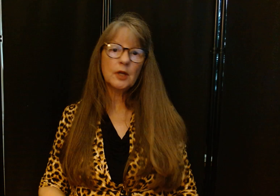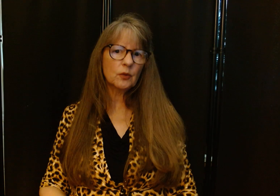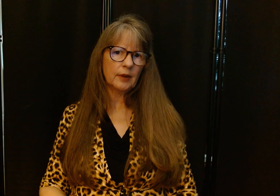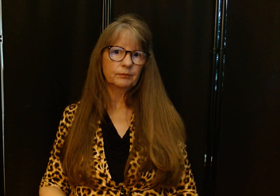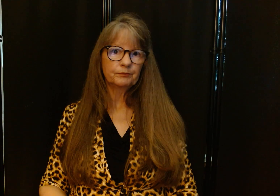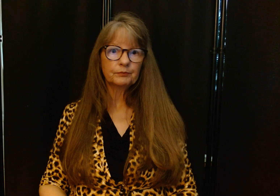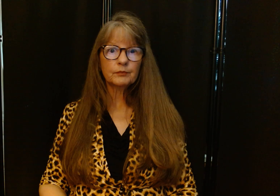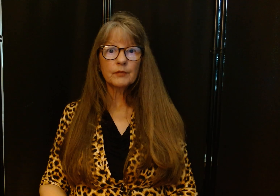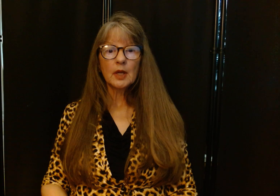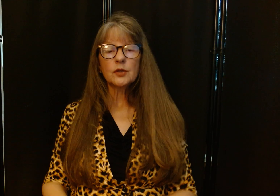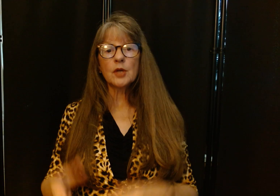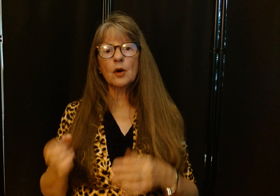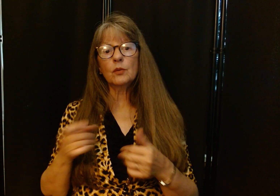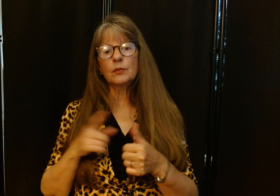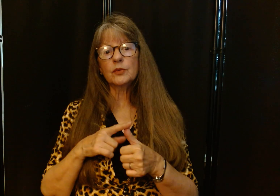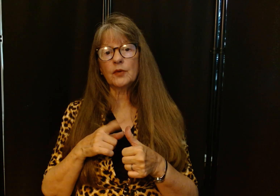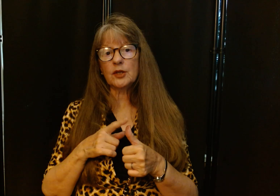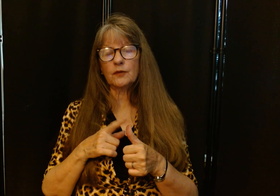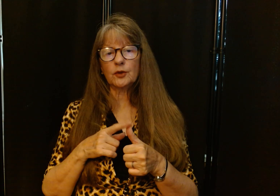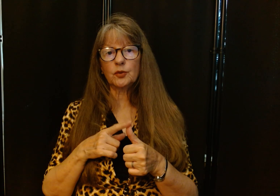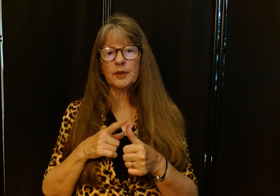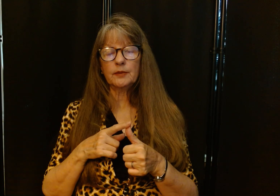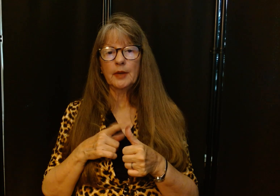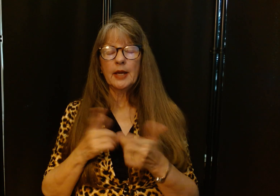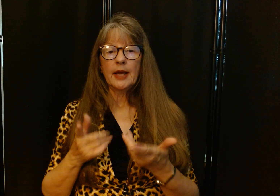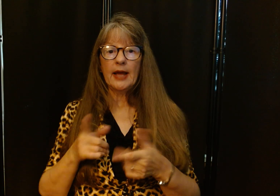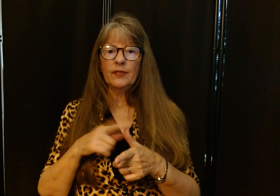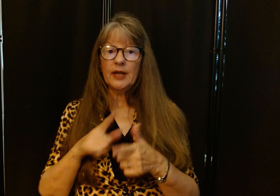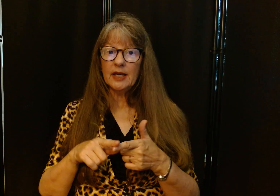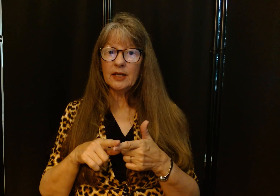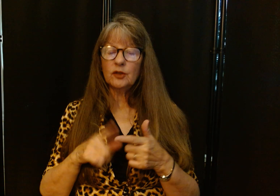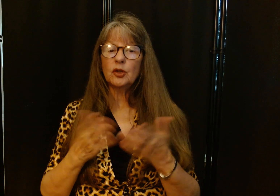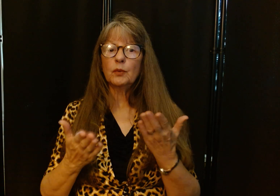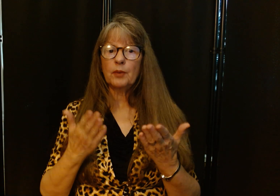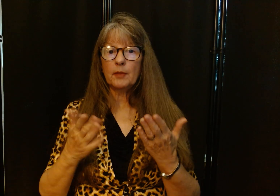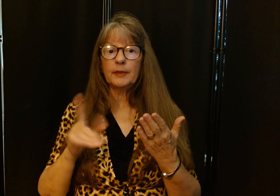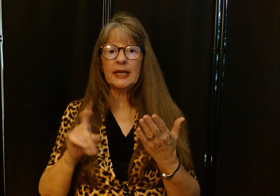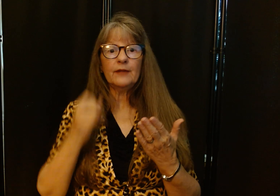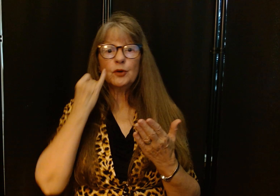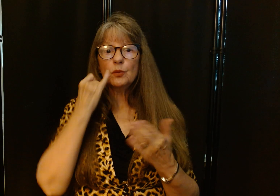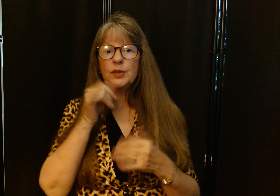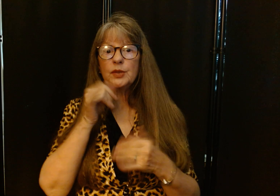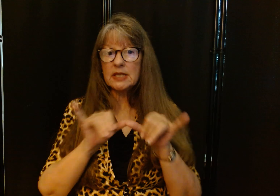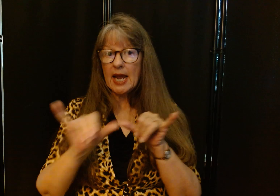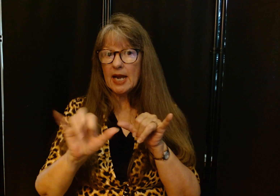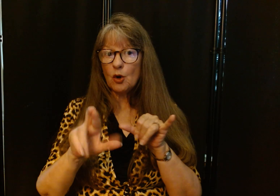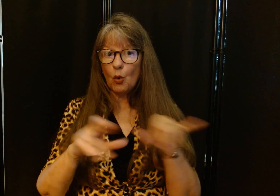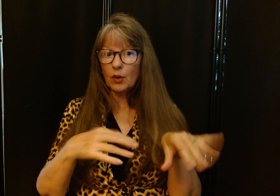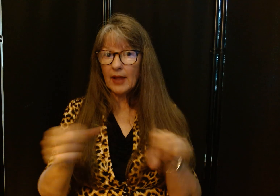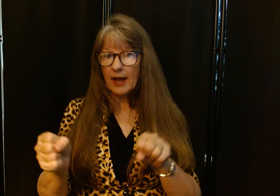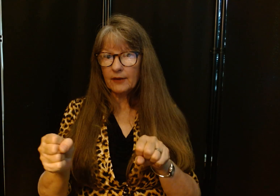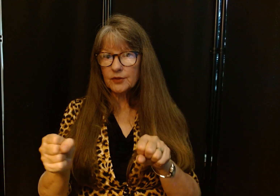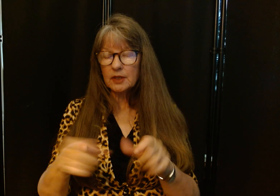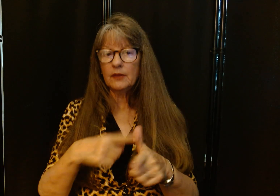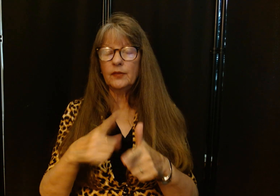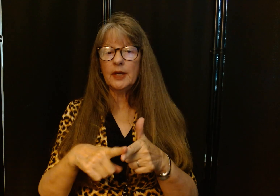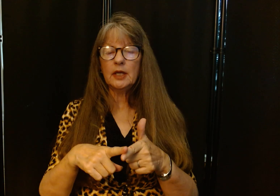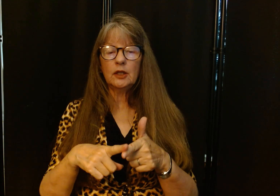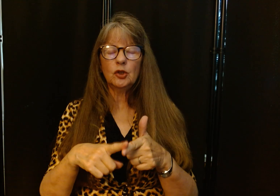one. So that's the first one, and then you would probably, if you stayed or left, then you